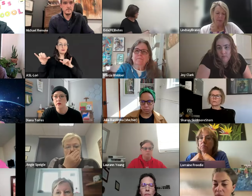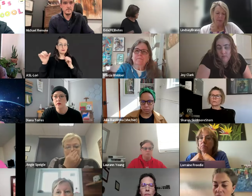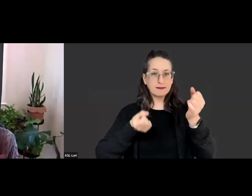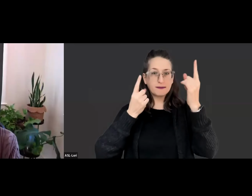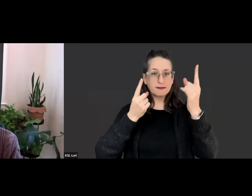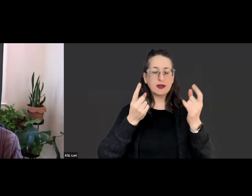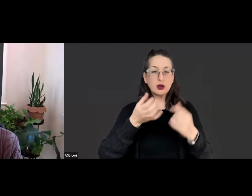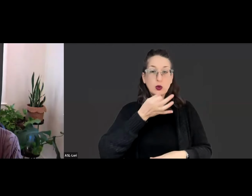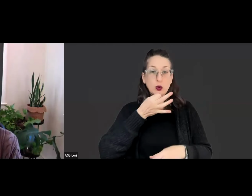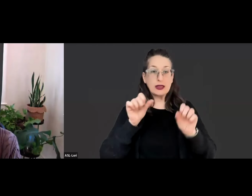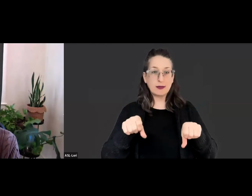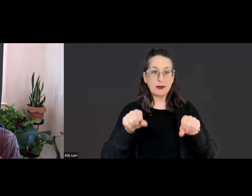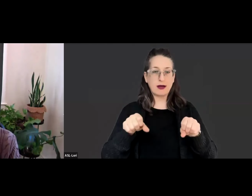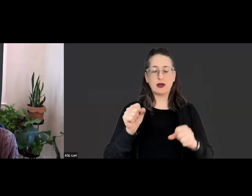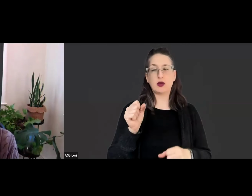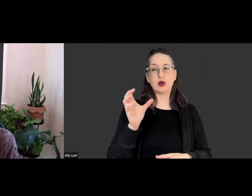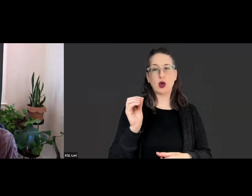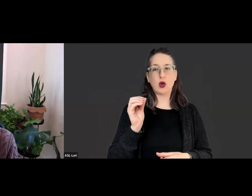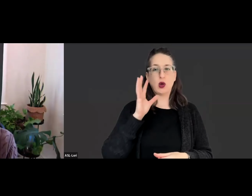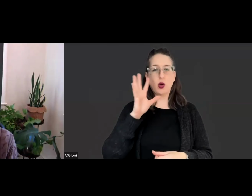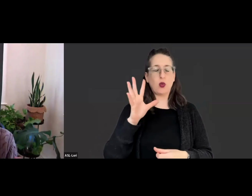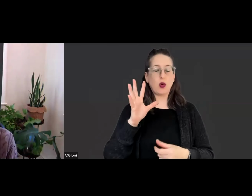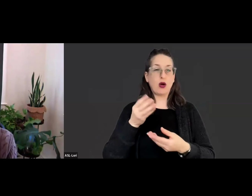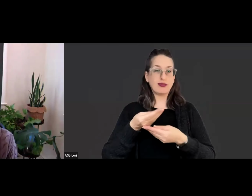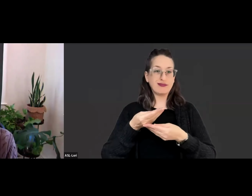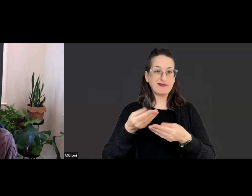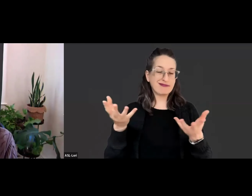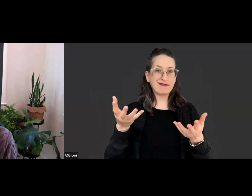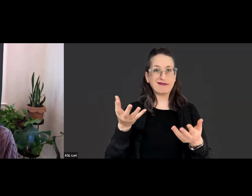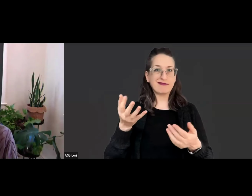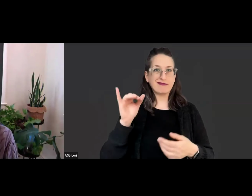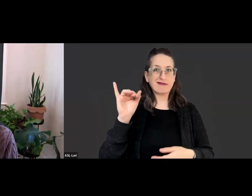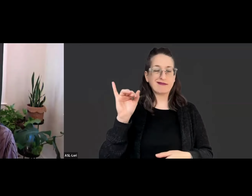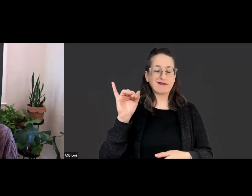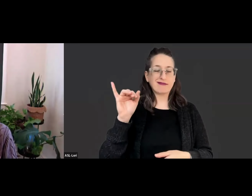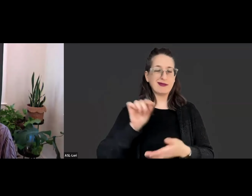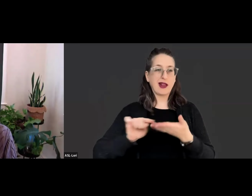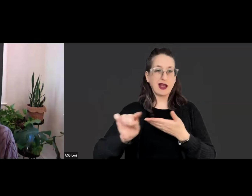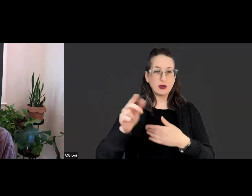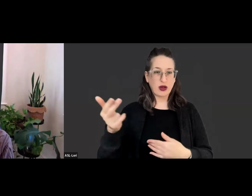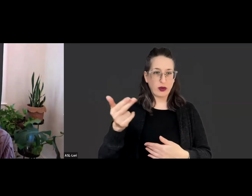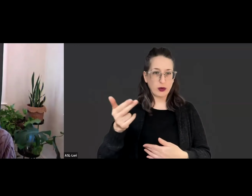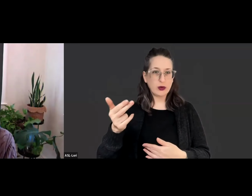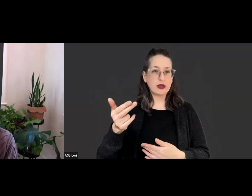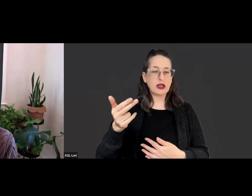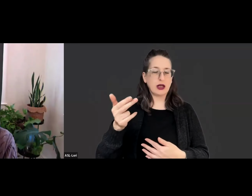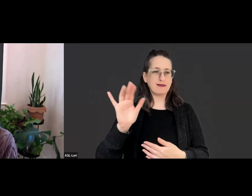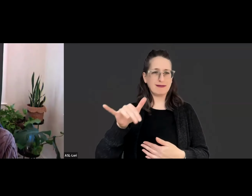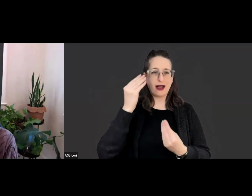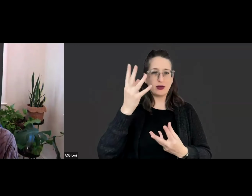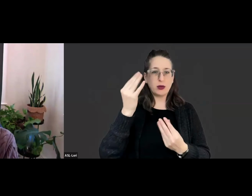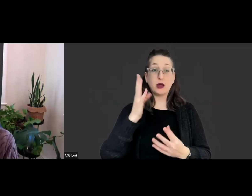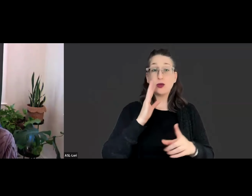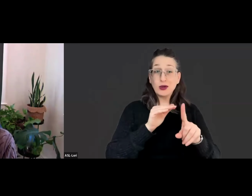as possible. So there will be some kind of reminder about that in the future, but again, come